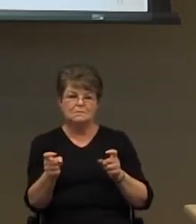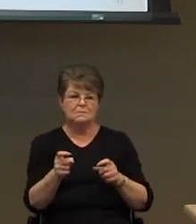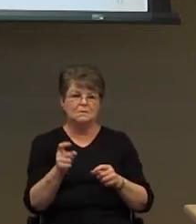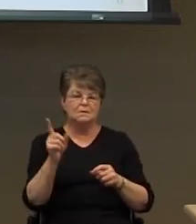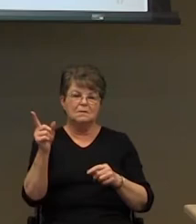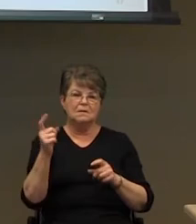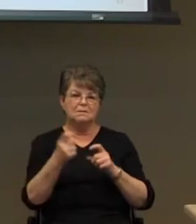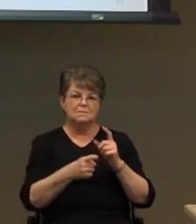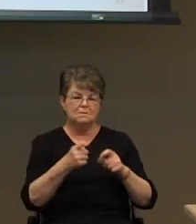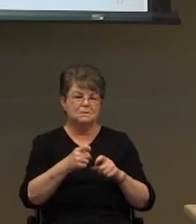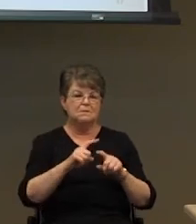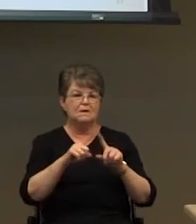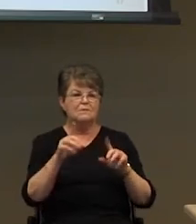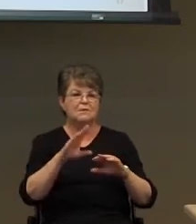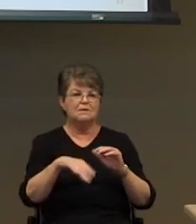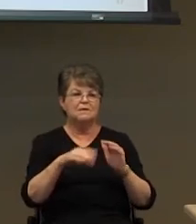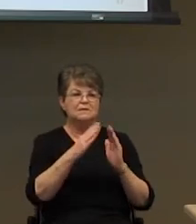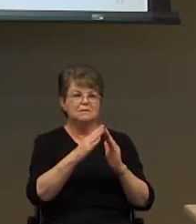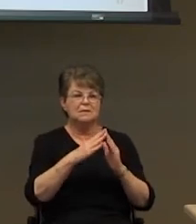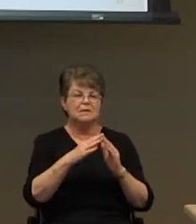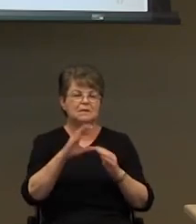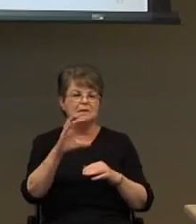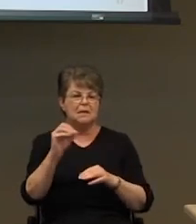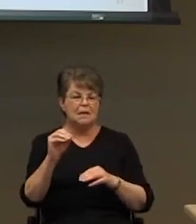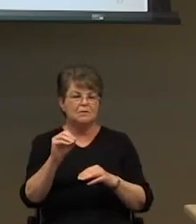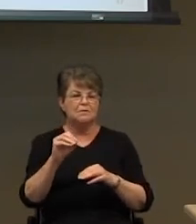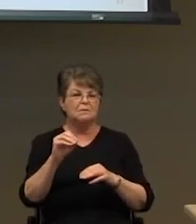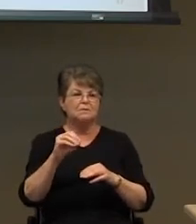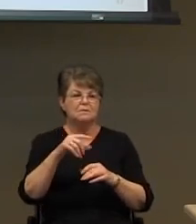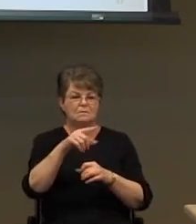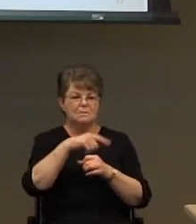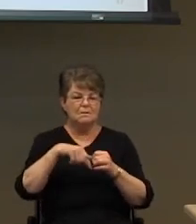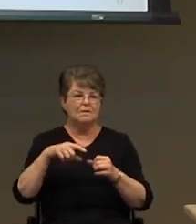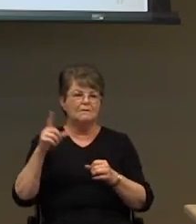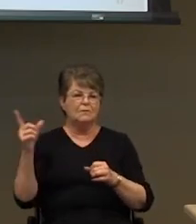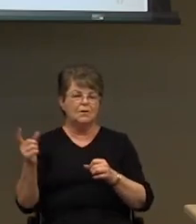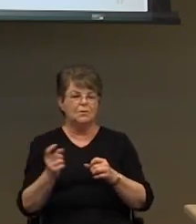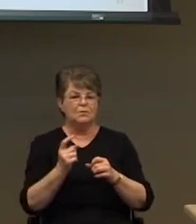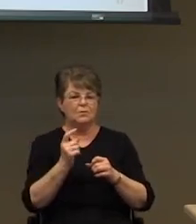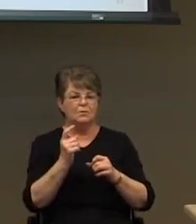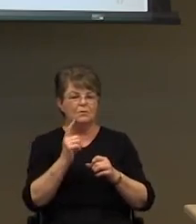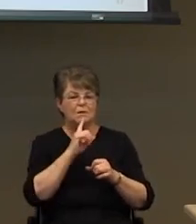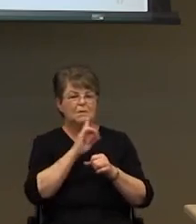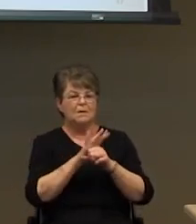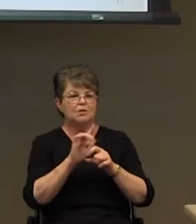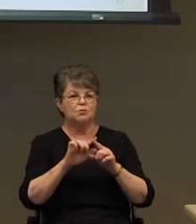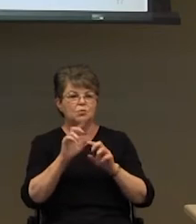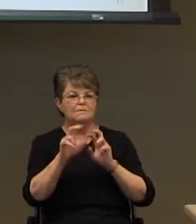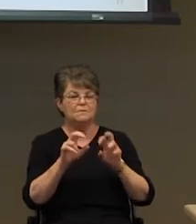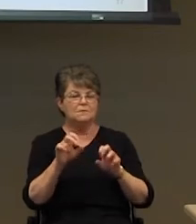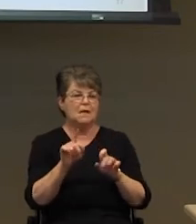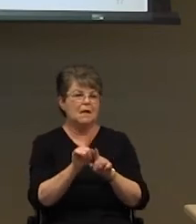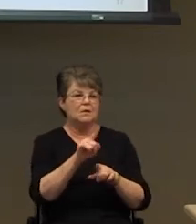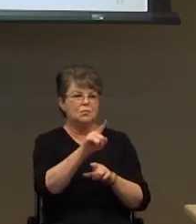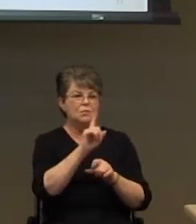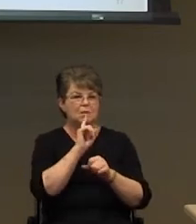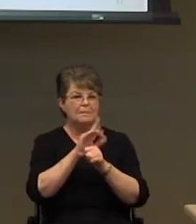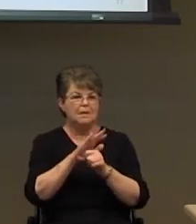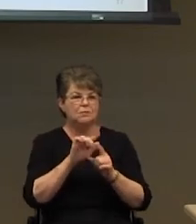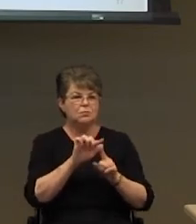than the city and the county and the chairman circles. They are committing to an investment, just like you commit to your